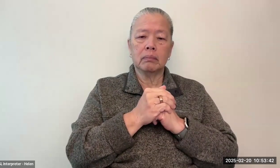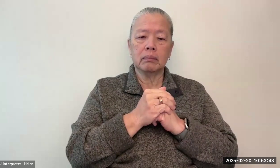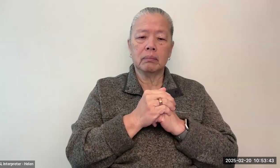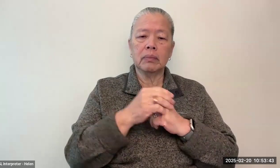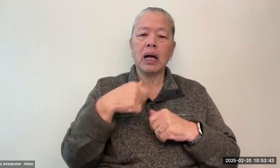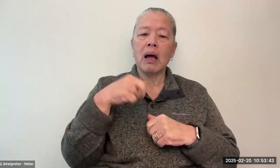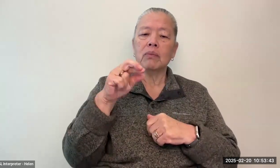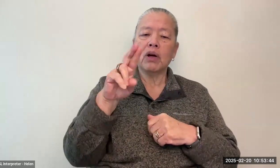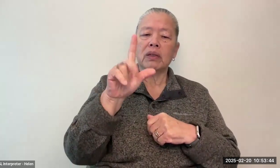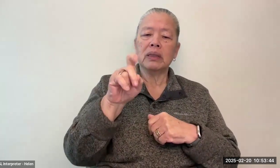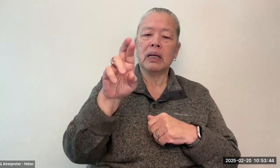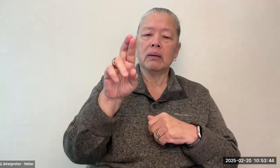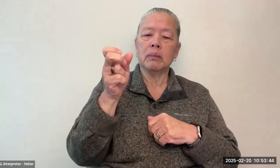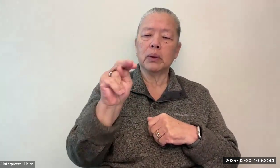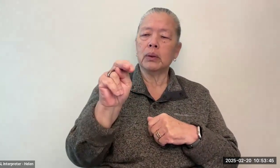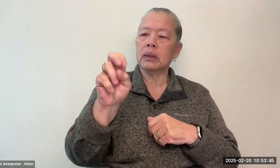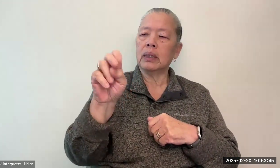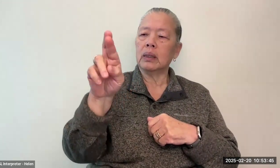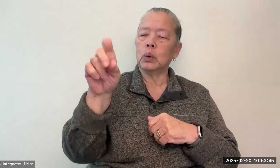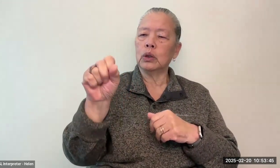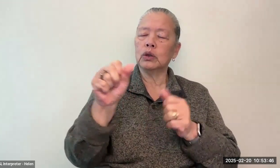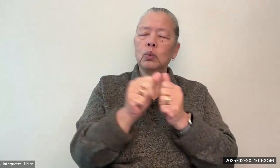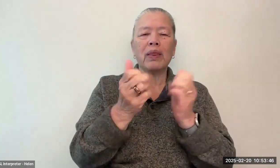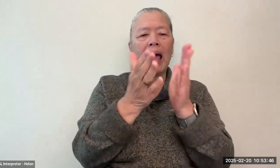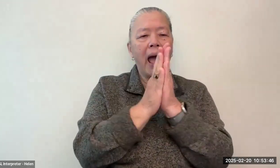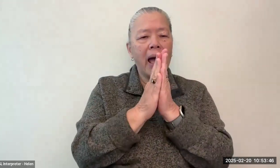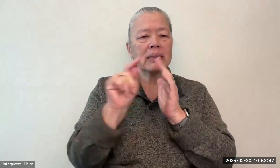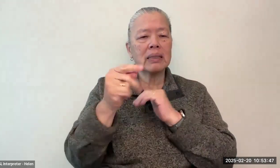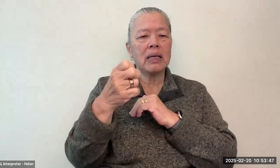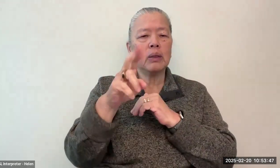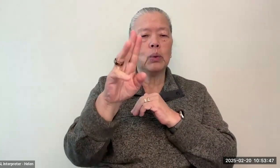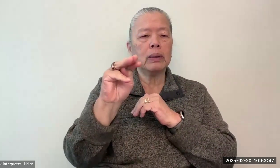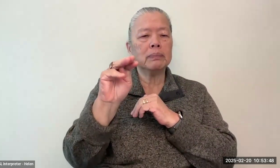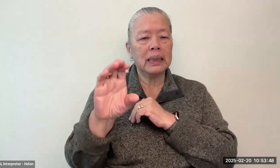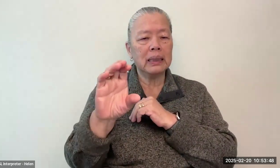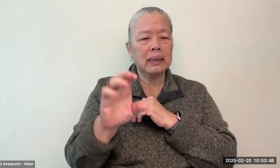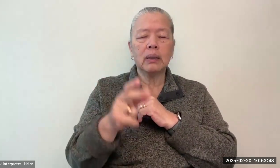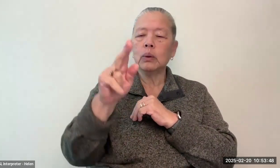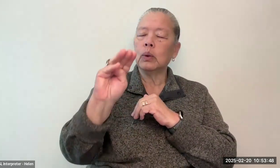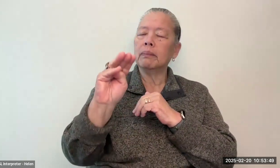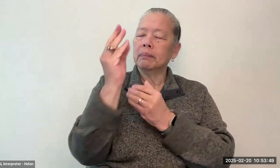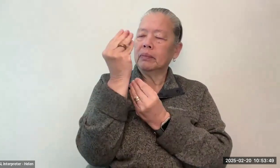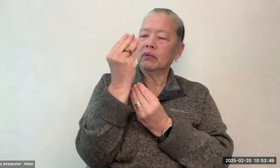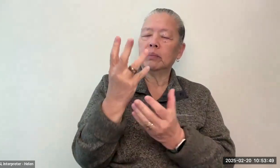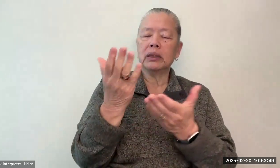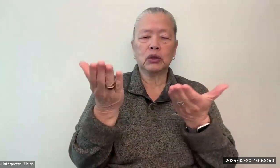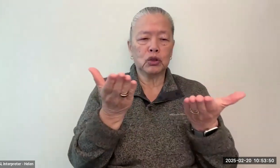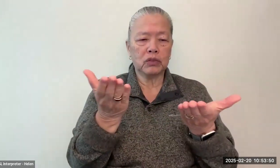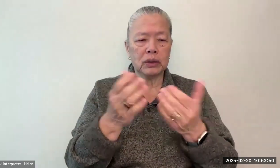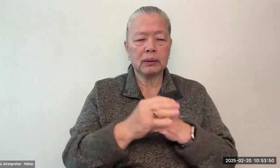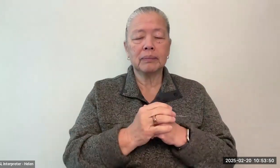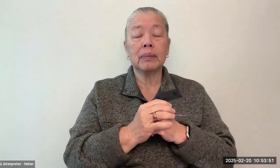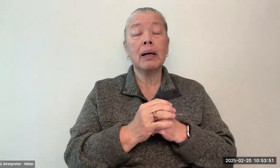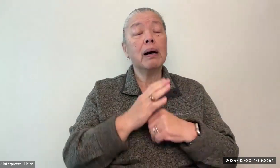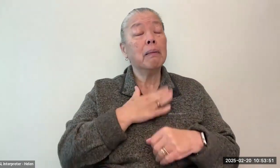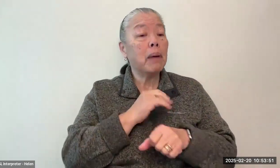I'm Reverend Taylor Burton Edwards with Ask the UMC, your United Methodist Information Service. My task here